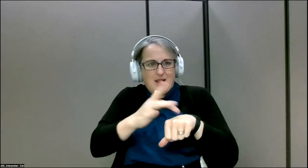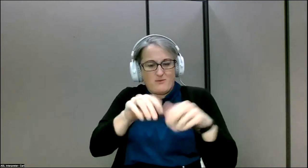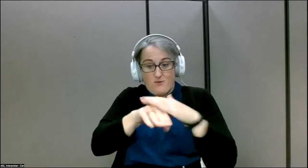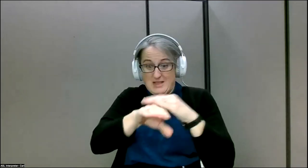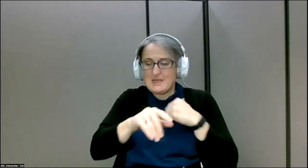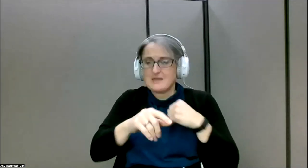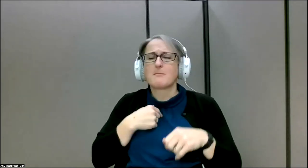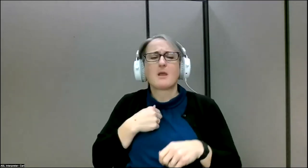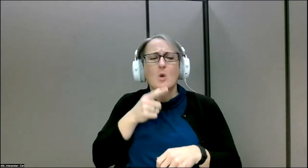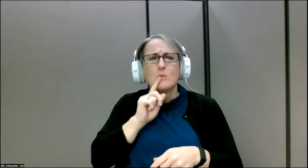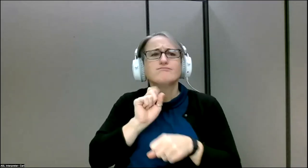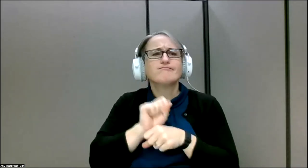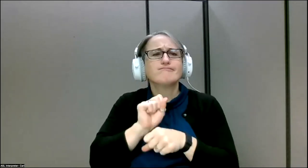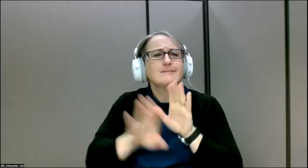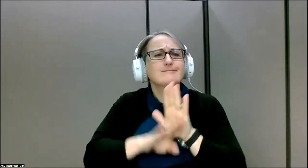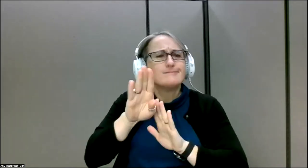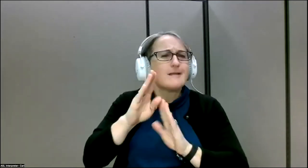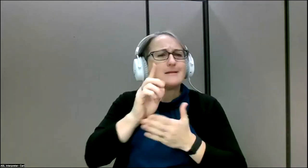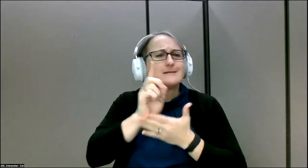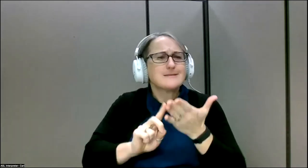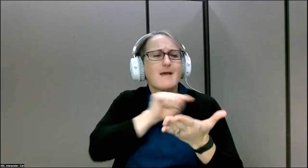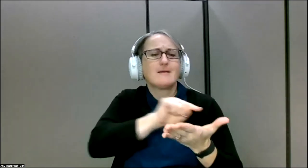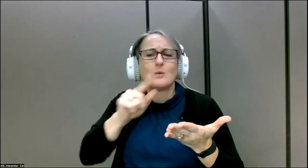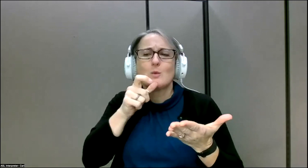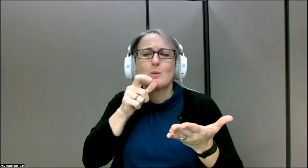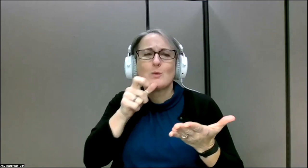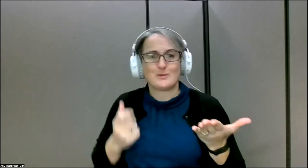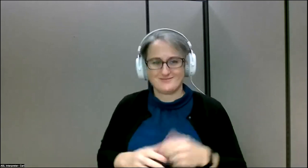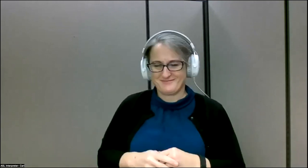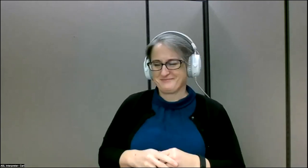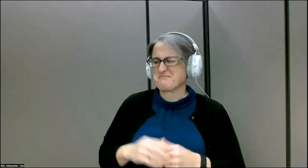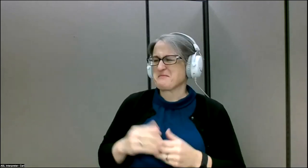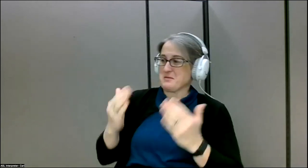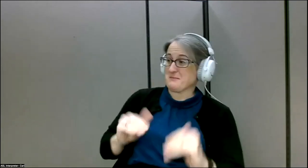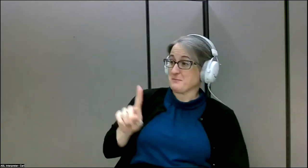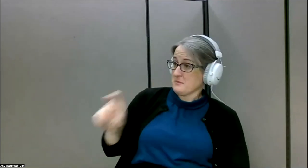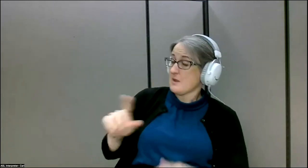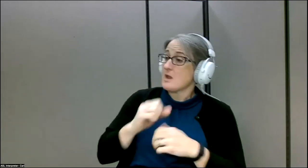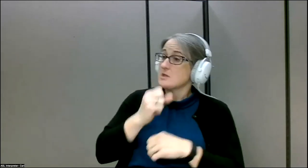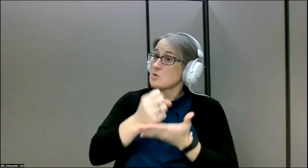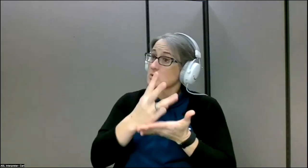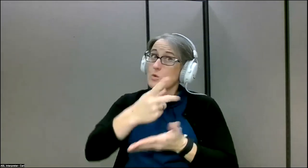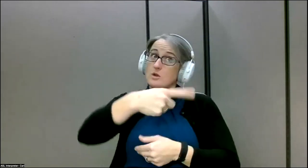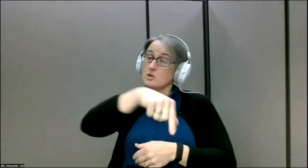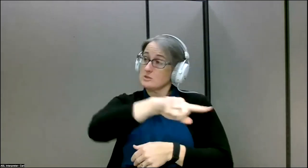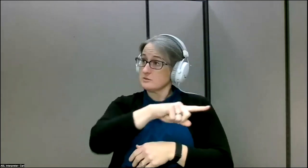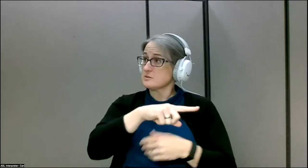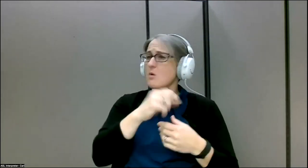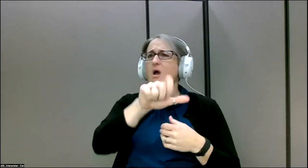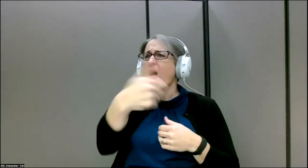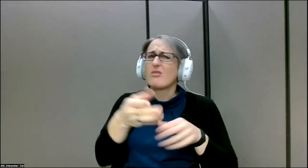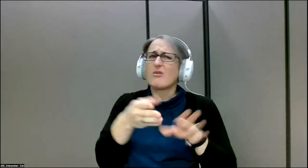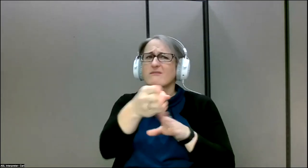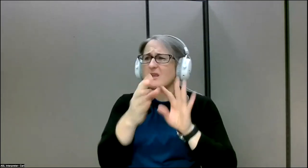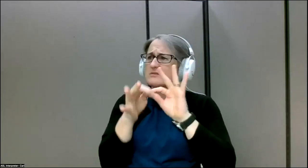Okay. So how can social workers in related fields be more inclusive, or maybe adopt